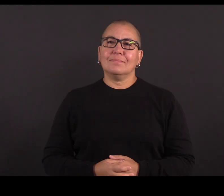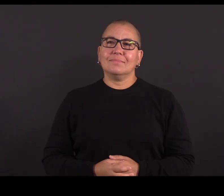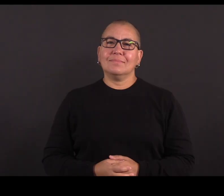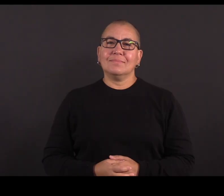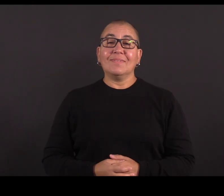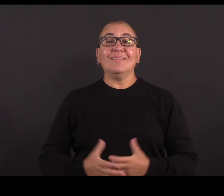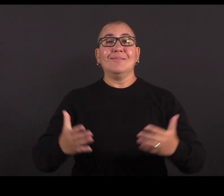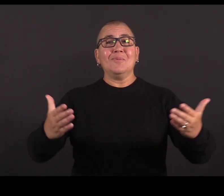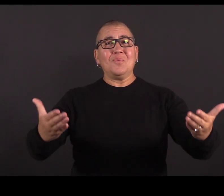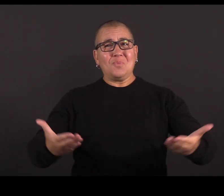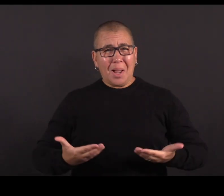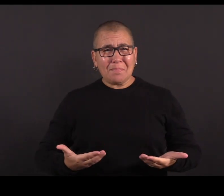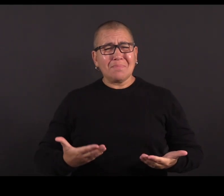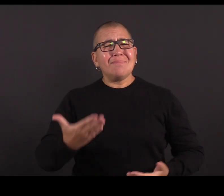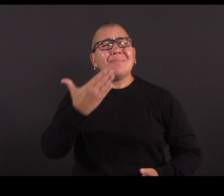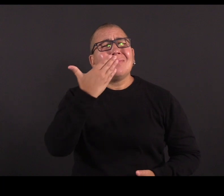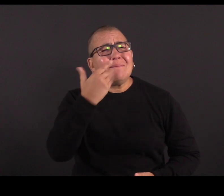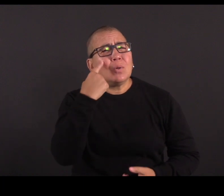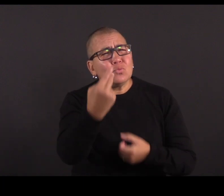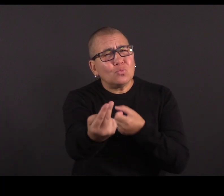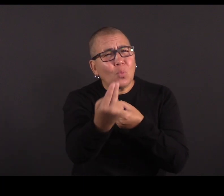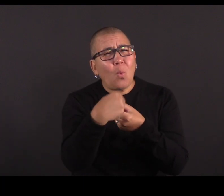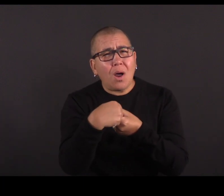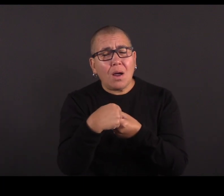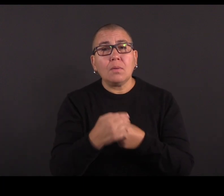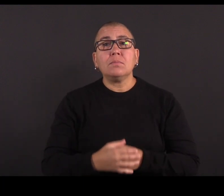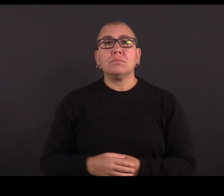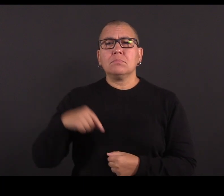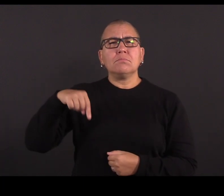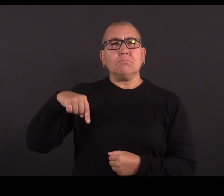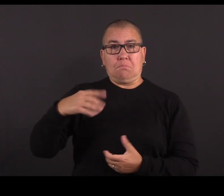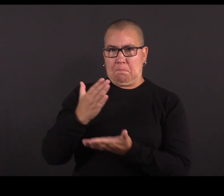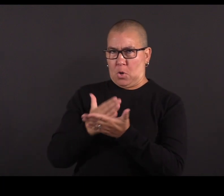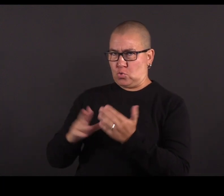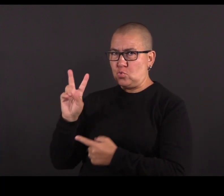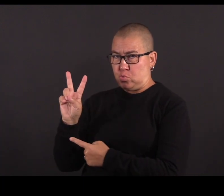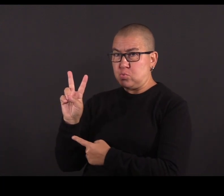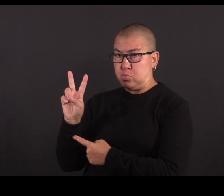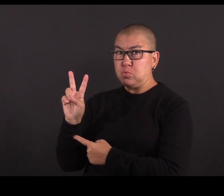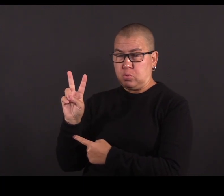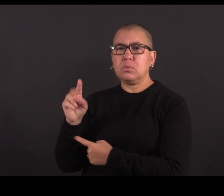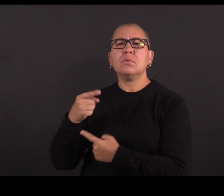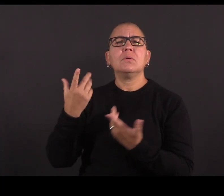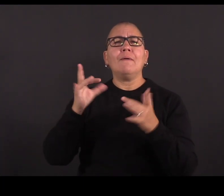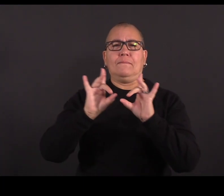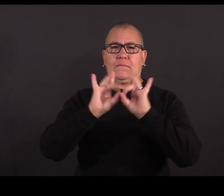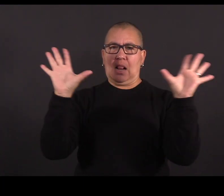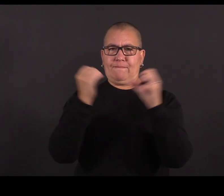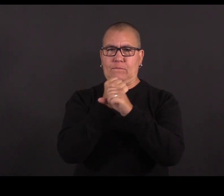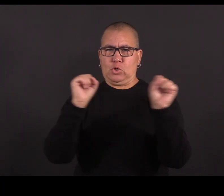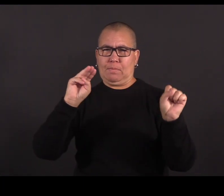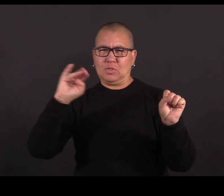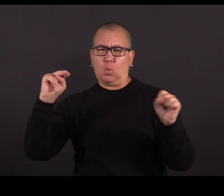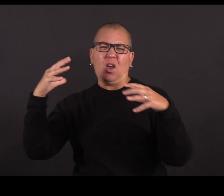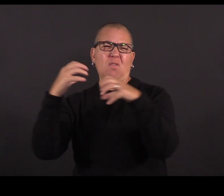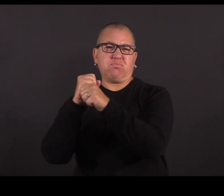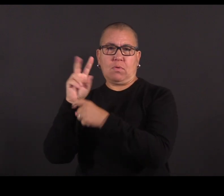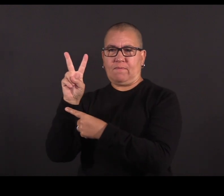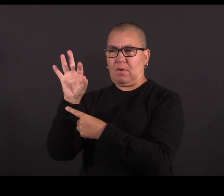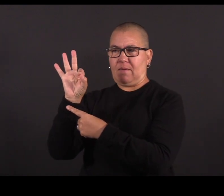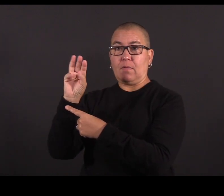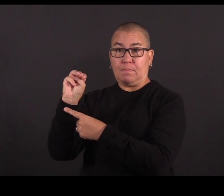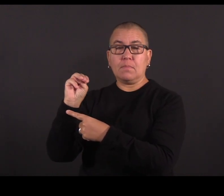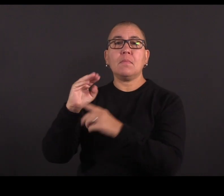Welcome, and thank you for joining us to part two of Violence Free Minnesota's Housing 101 for